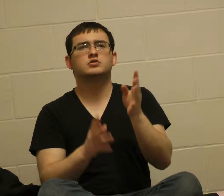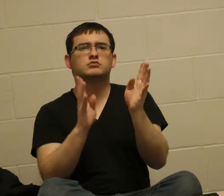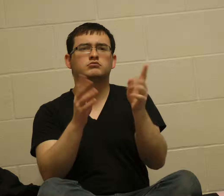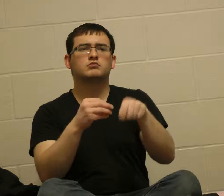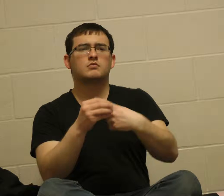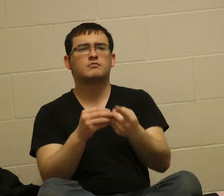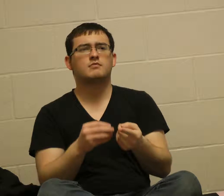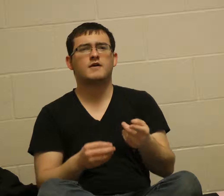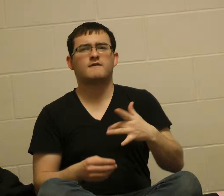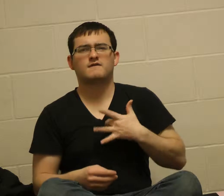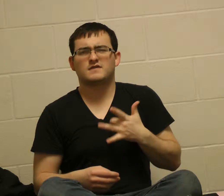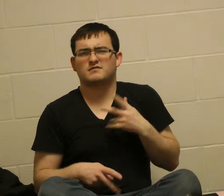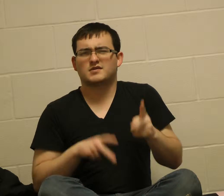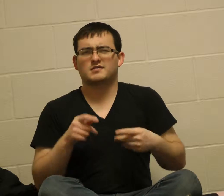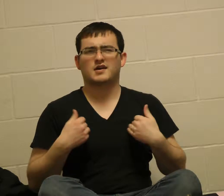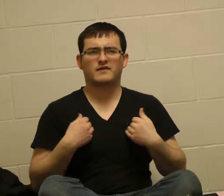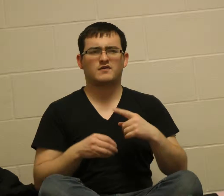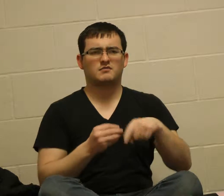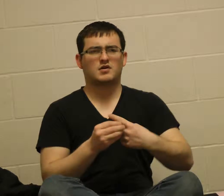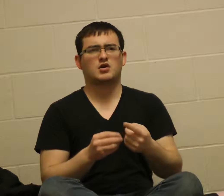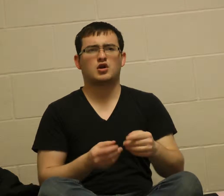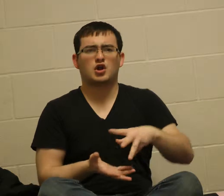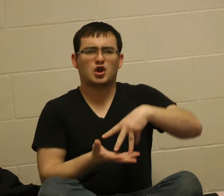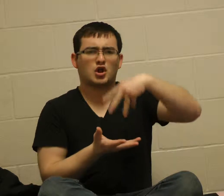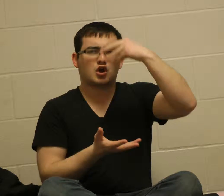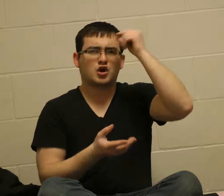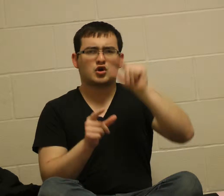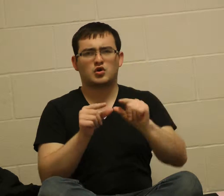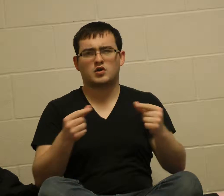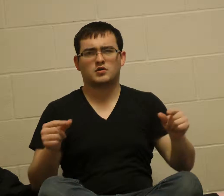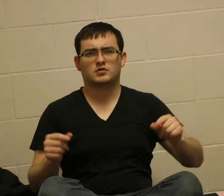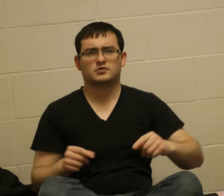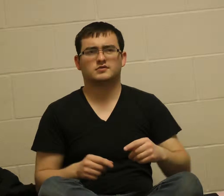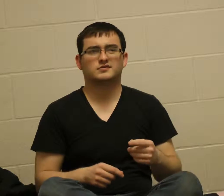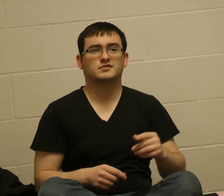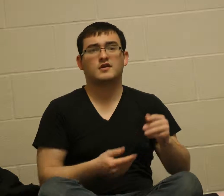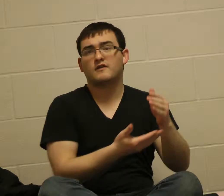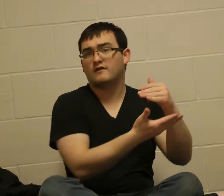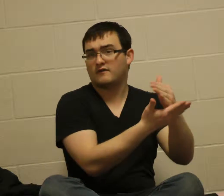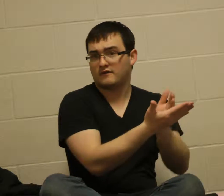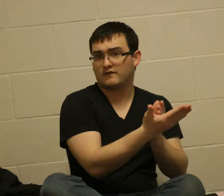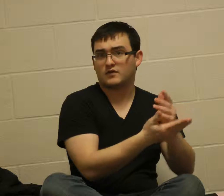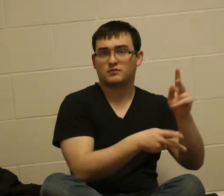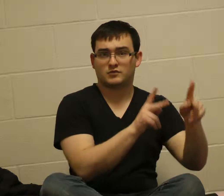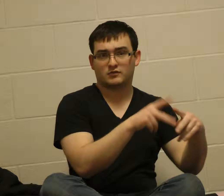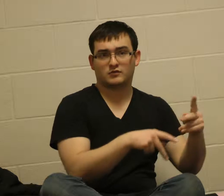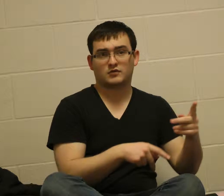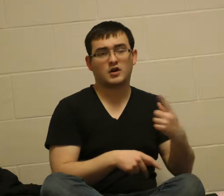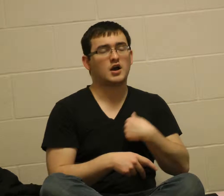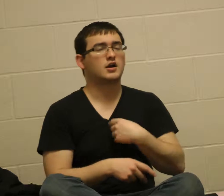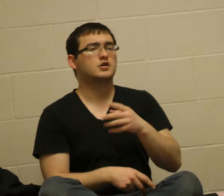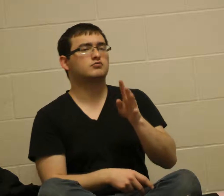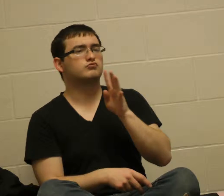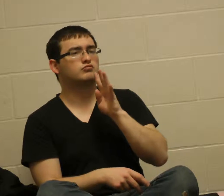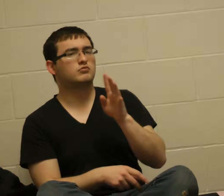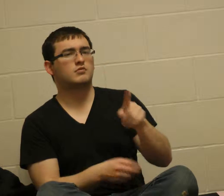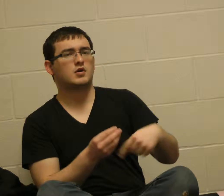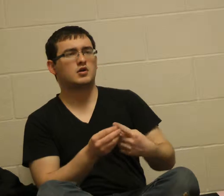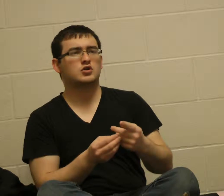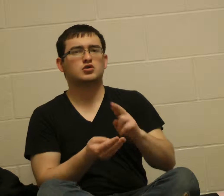learning grammar. And for some people, when I talk about using grammar in class, they think about